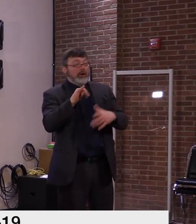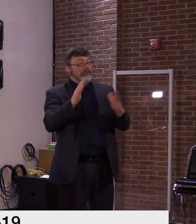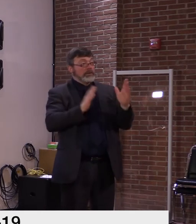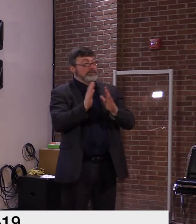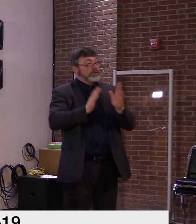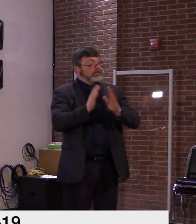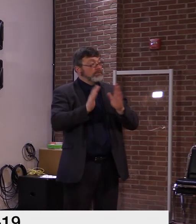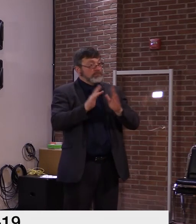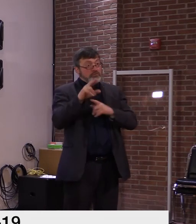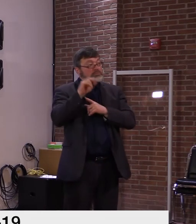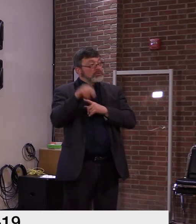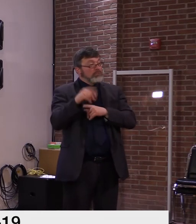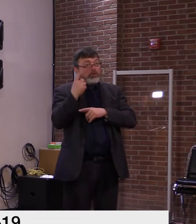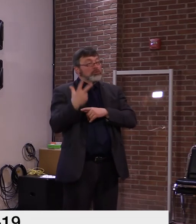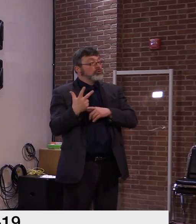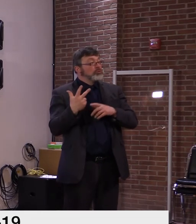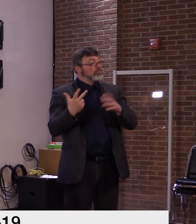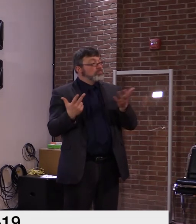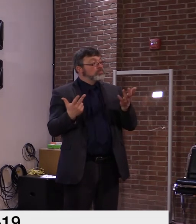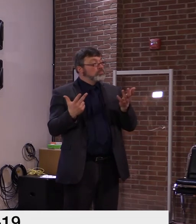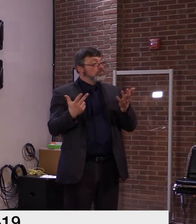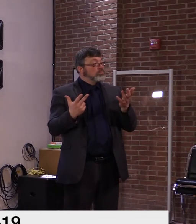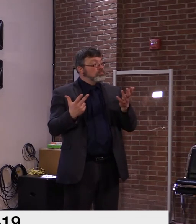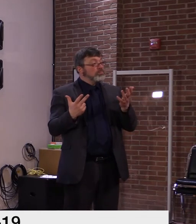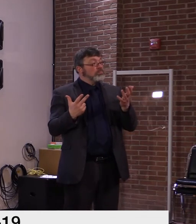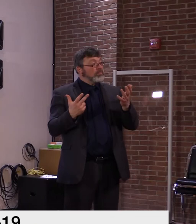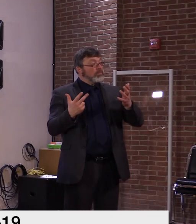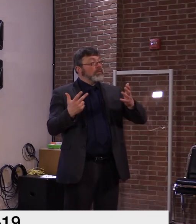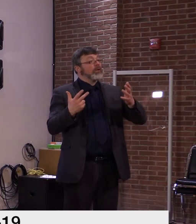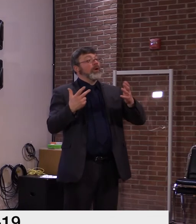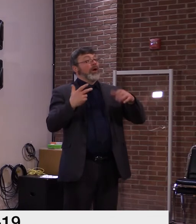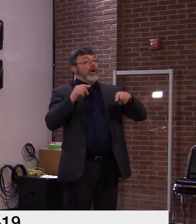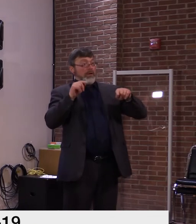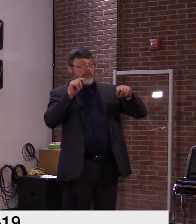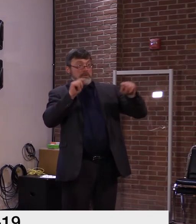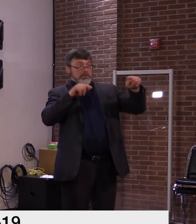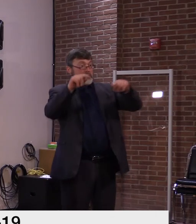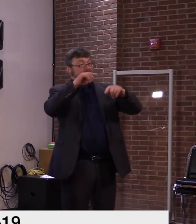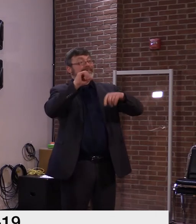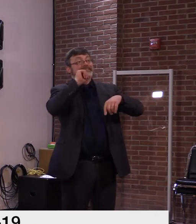guidance accordingly, but it will be in conjunction with an assessment of the safety of the conditions. Thanks,